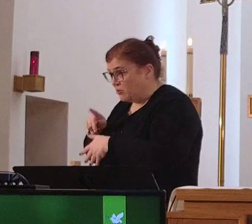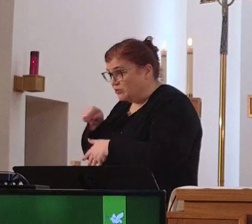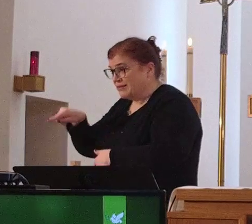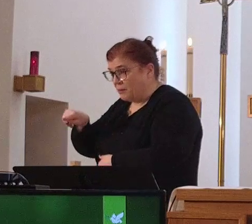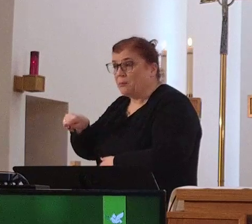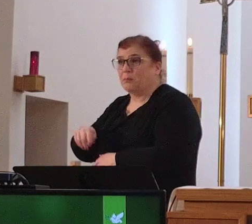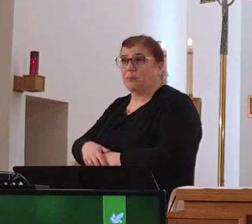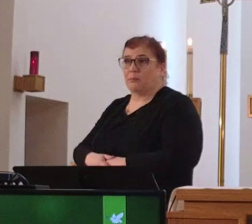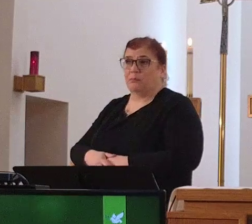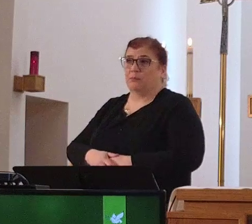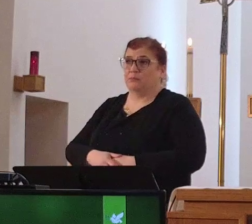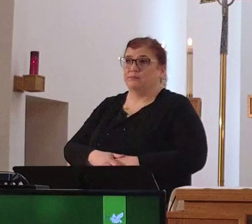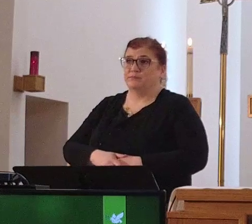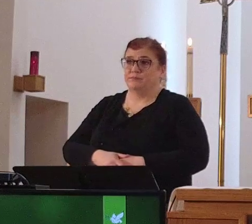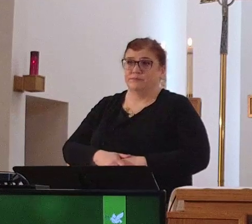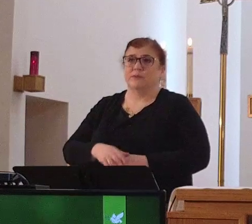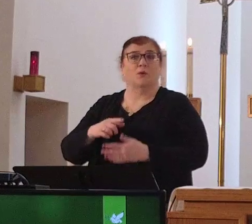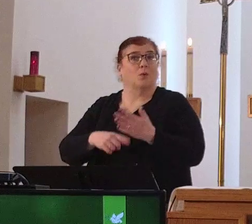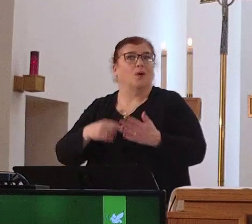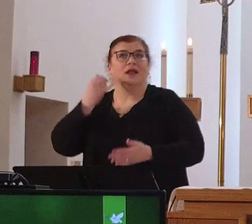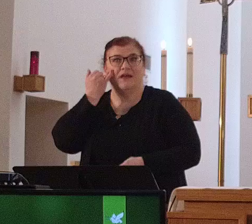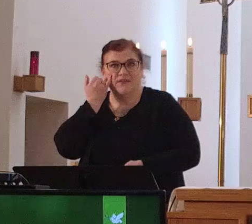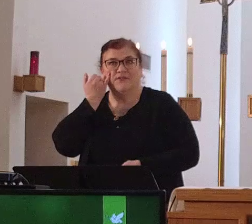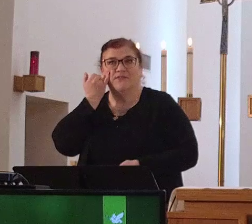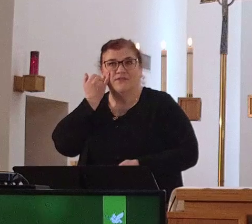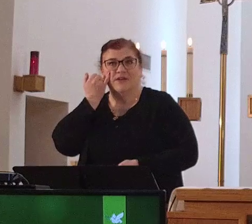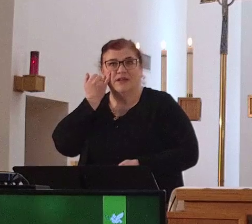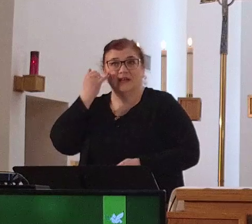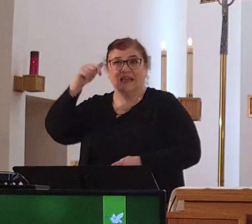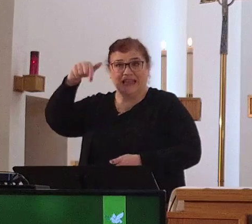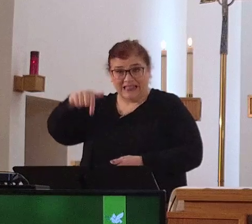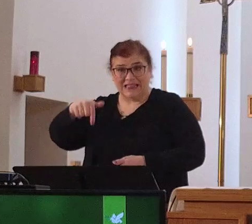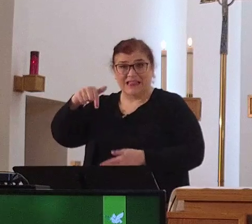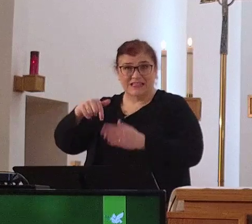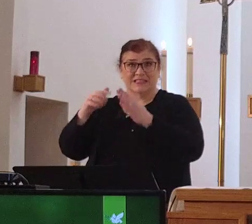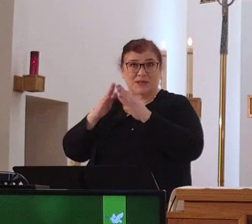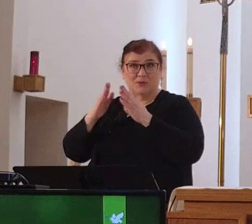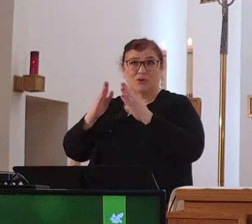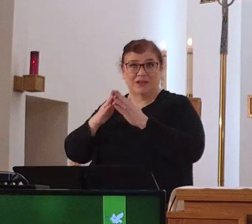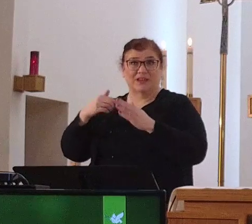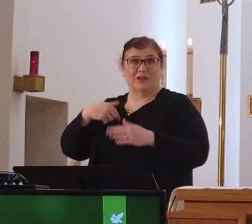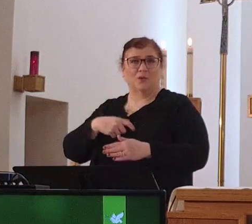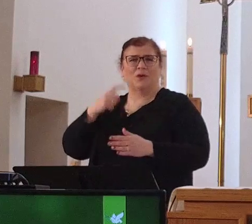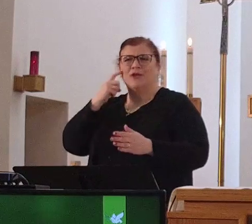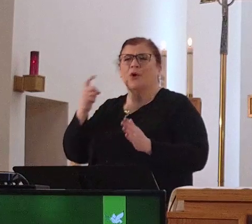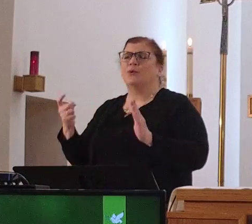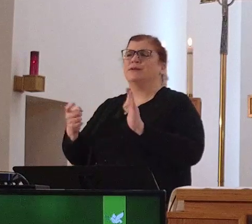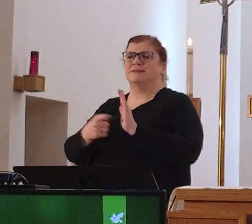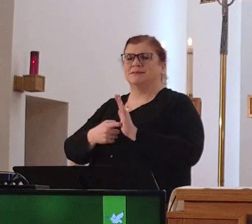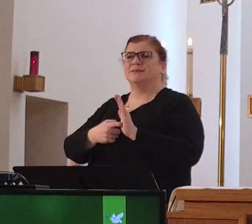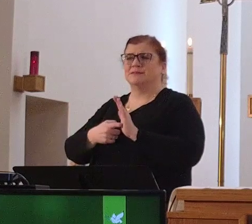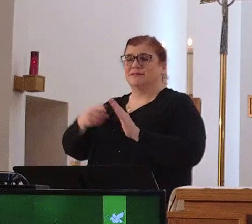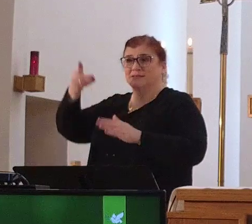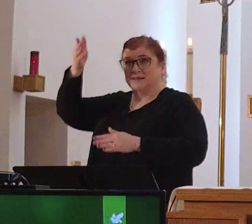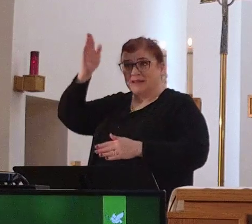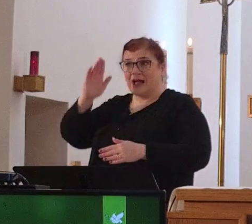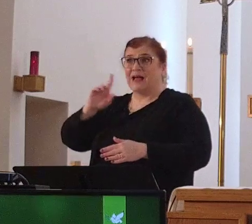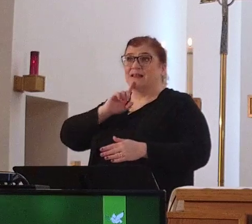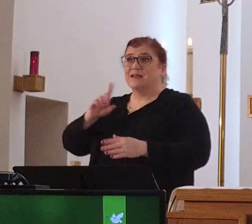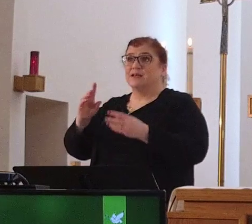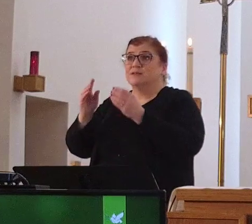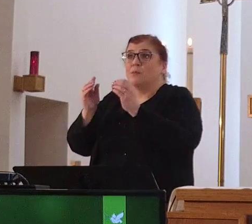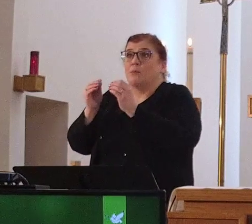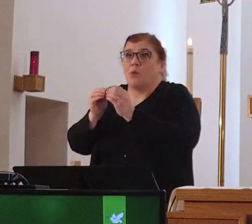prioritize? What if in this community we notice that God is